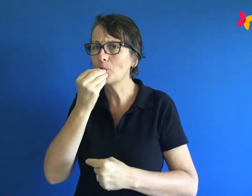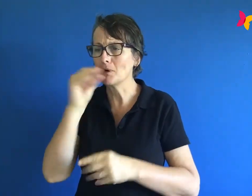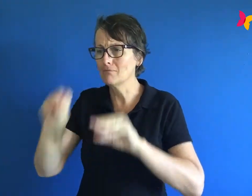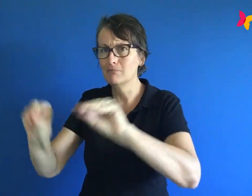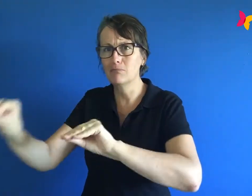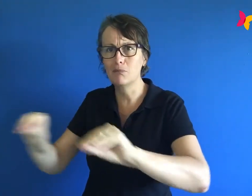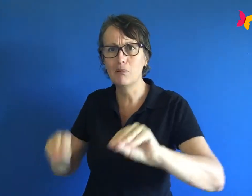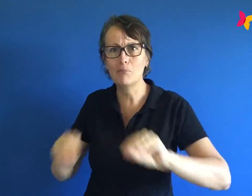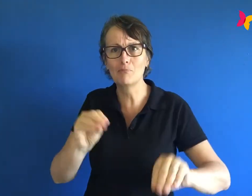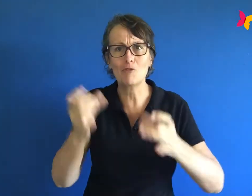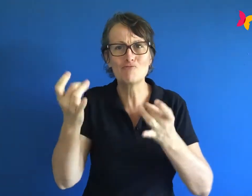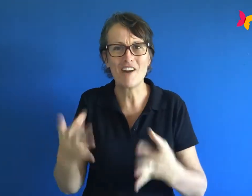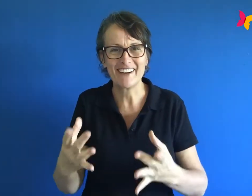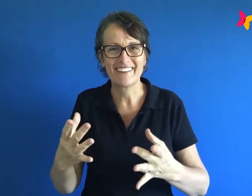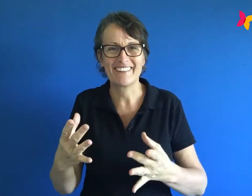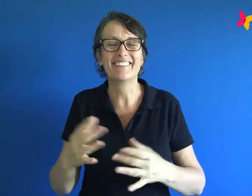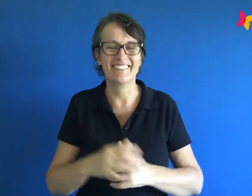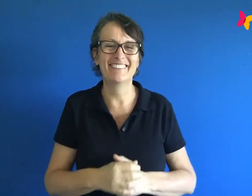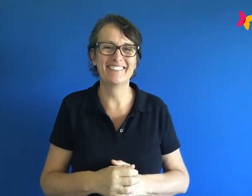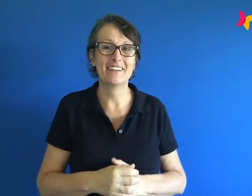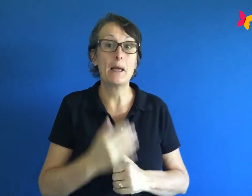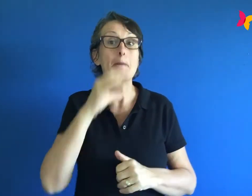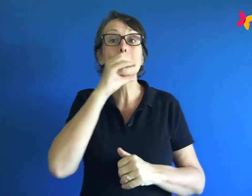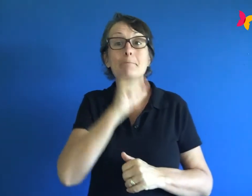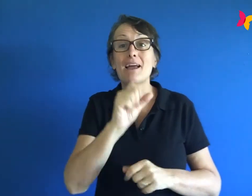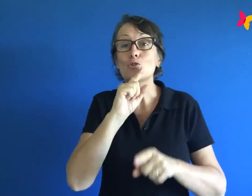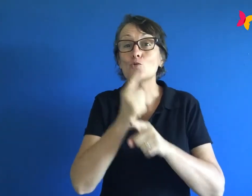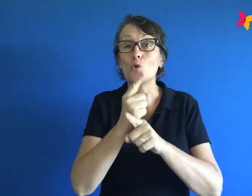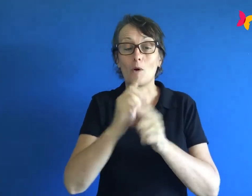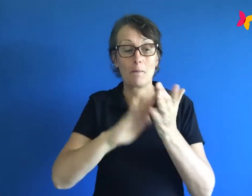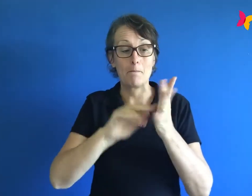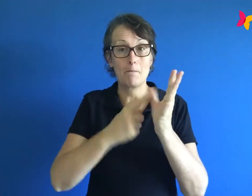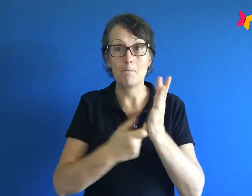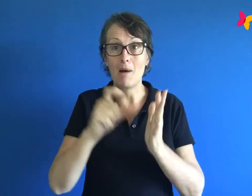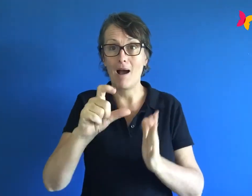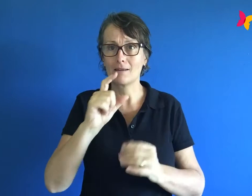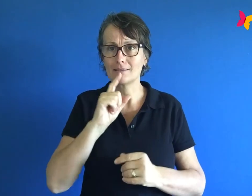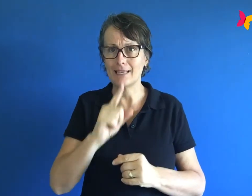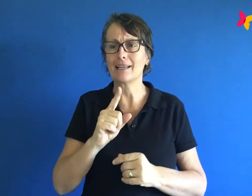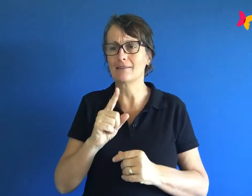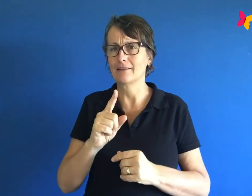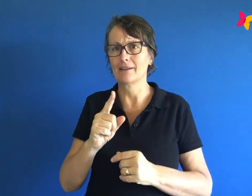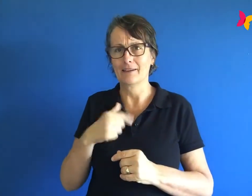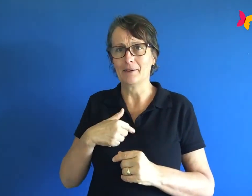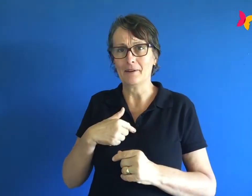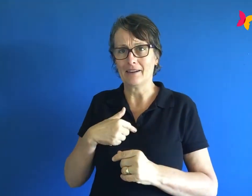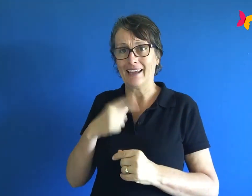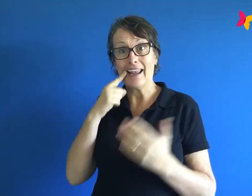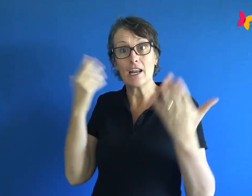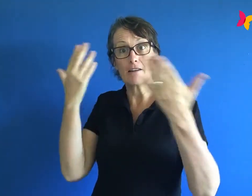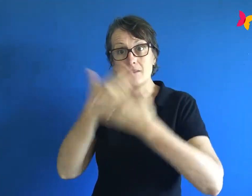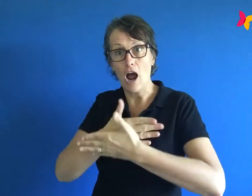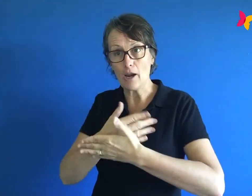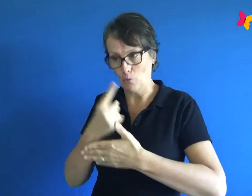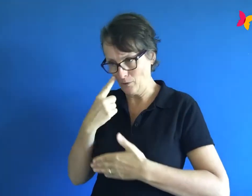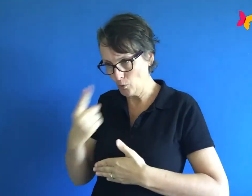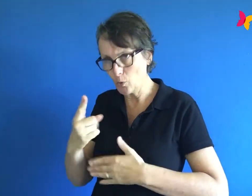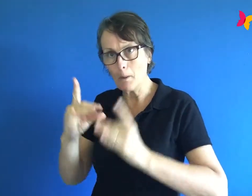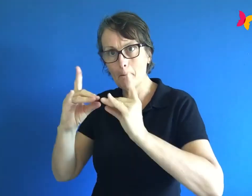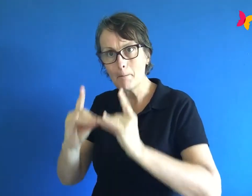remember one time my son, we went in the middle of the night and it's just like, is there a child in the pile of dummies here? Mm-hmm. It looked like the ball pit from IKEA.